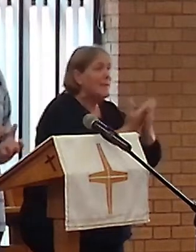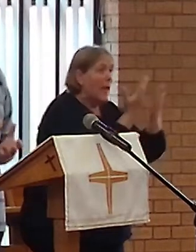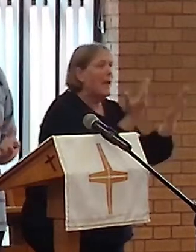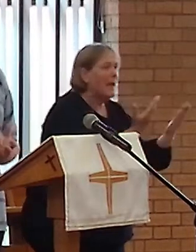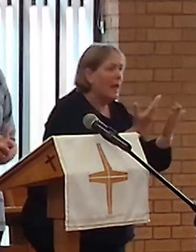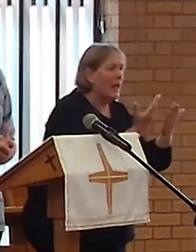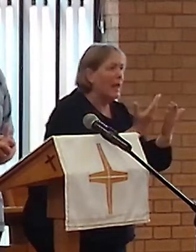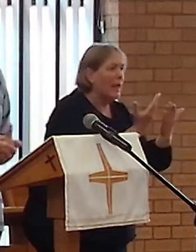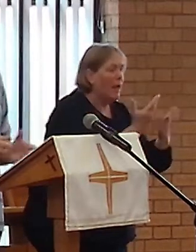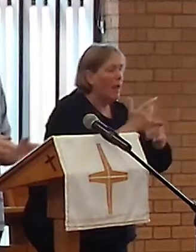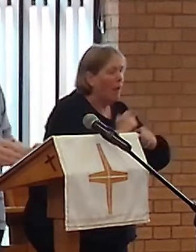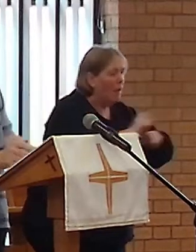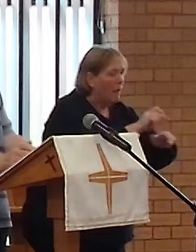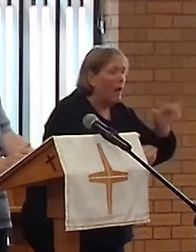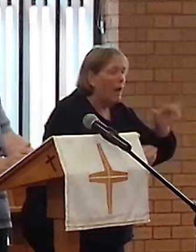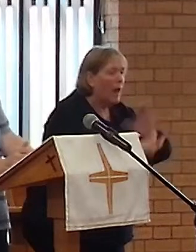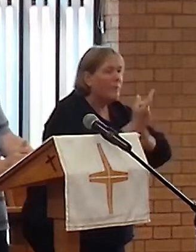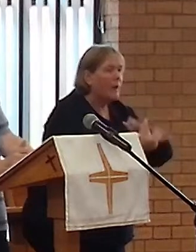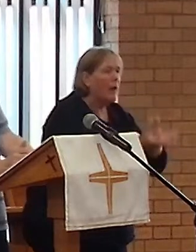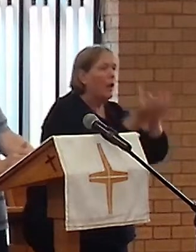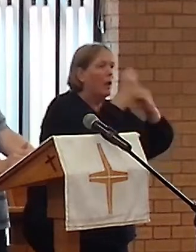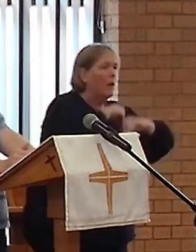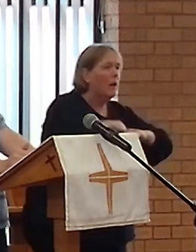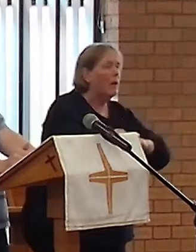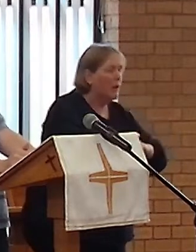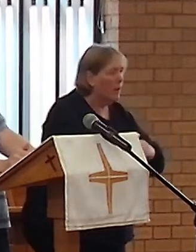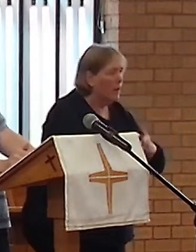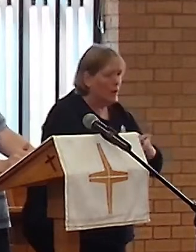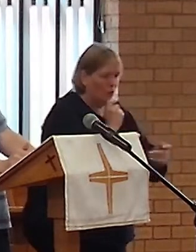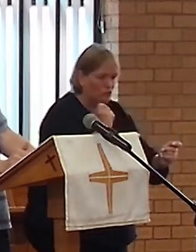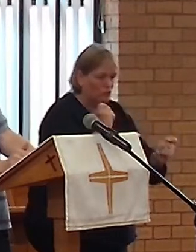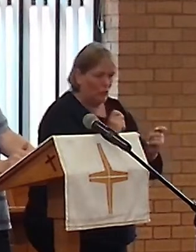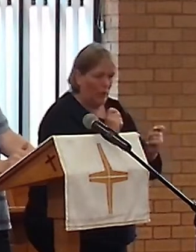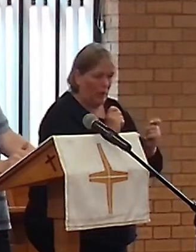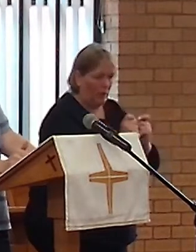inward renewal of our outlook is involved in being a Christian.